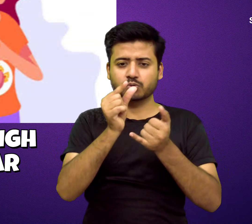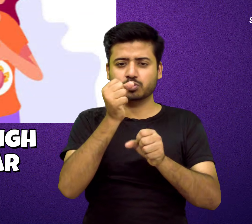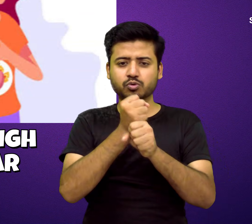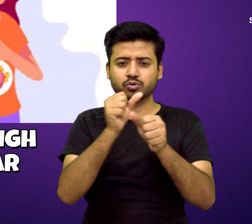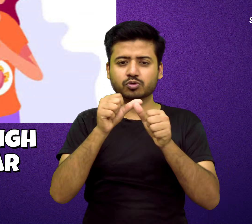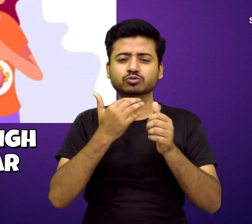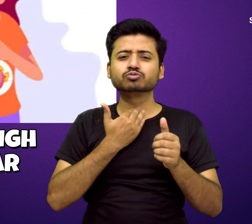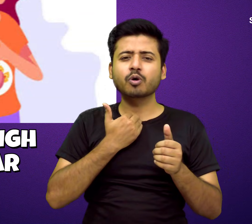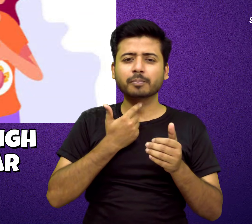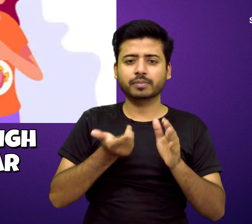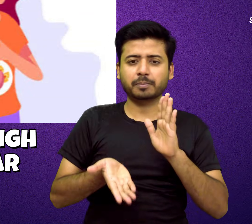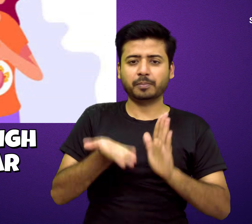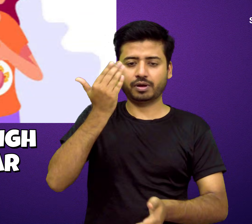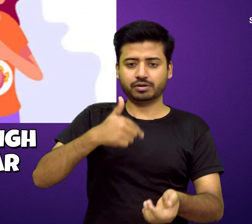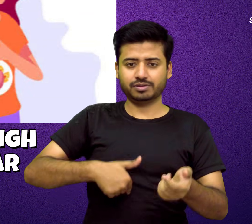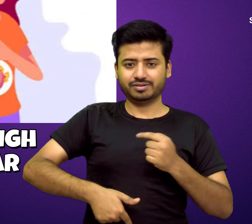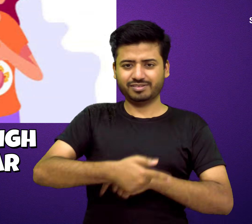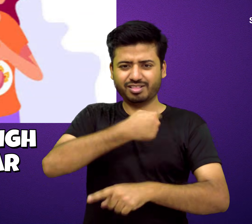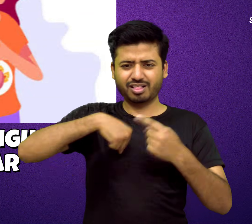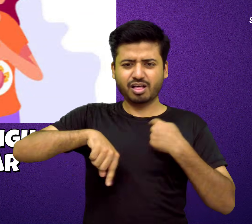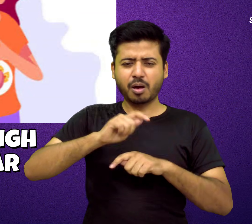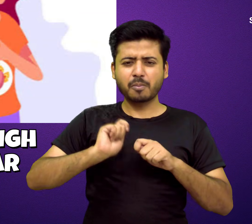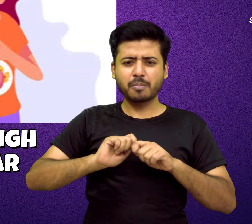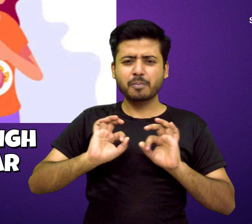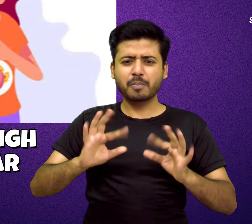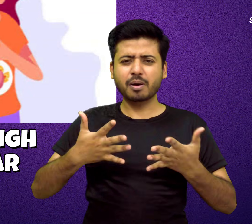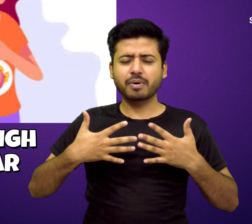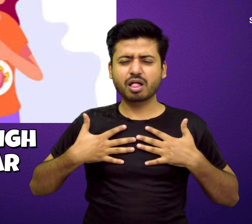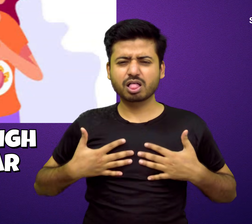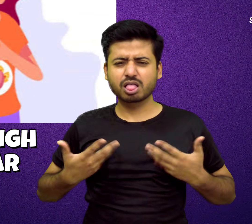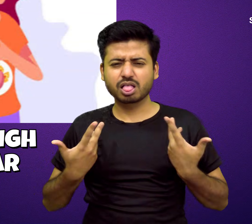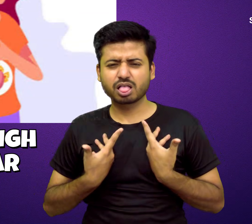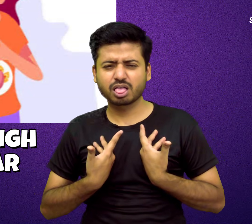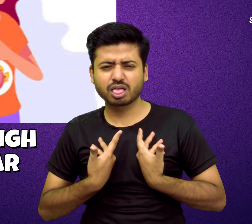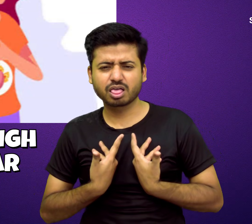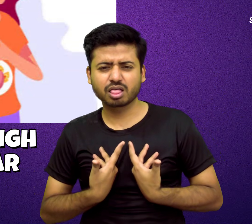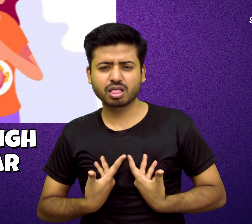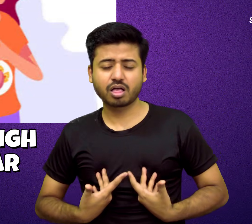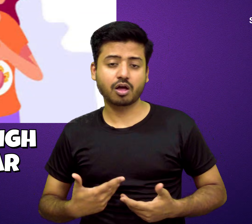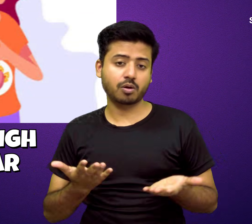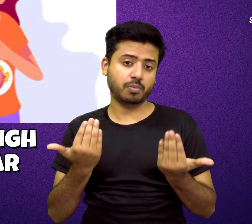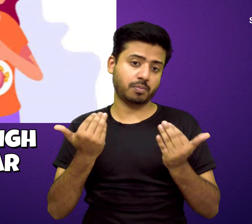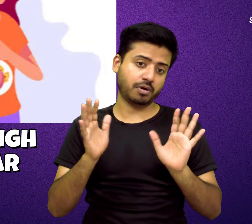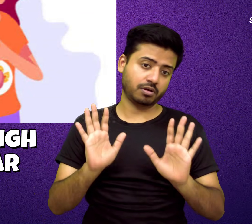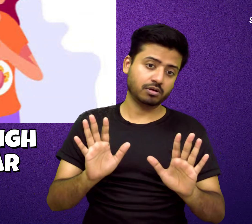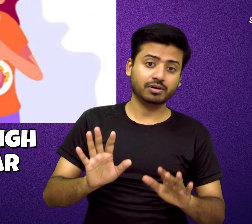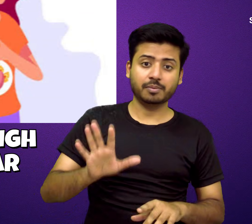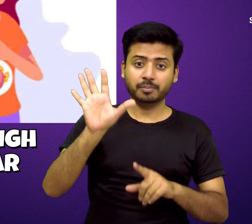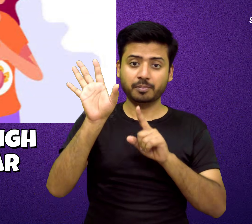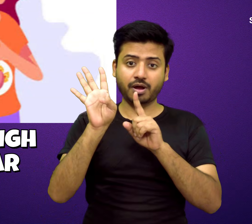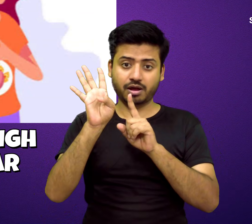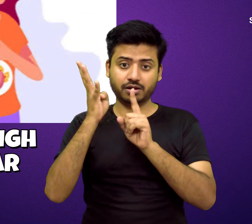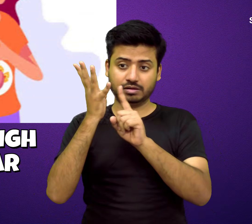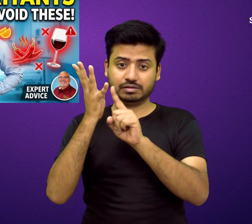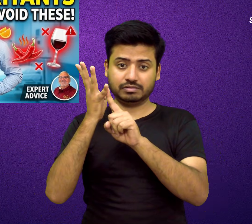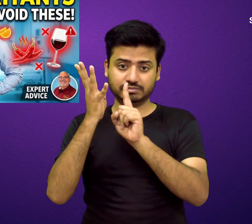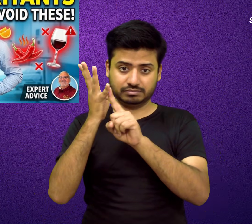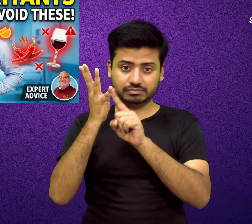The artificial sweeteners found in diet soda might negatively affect your gut microbiome, which is the community of beneficial bacteria